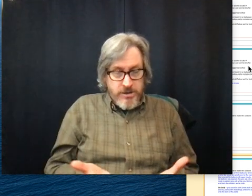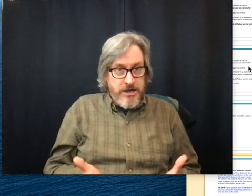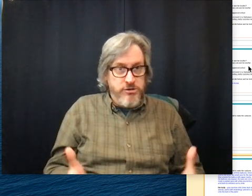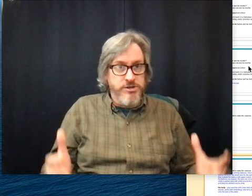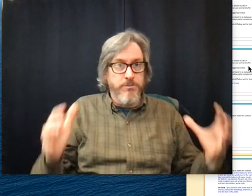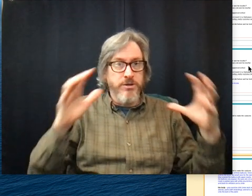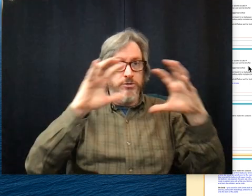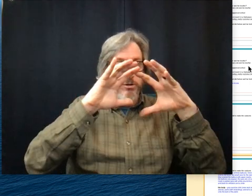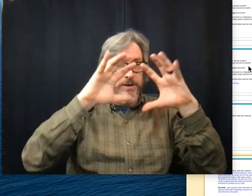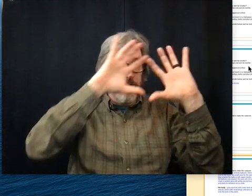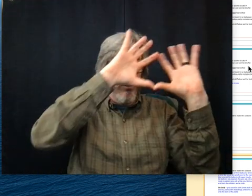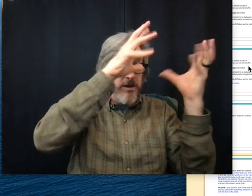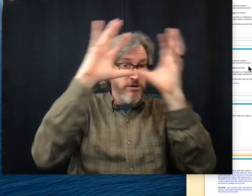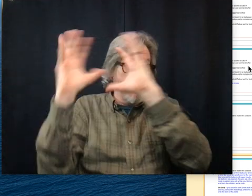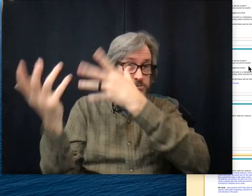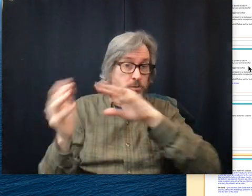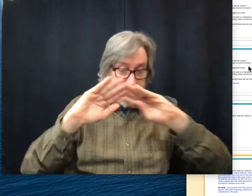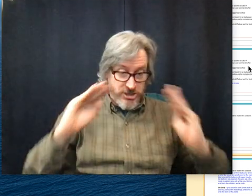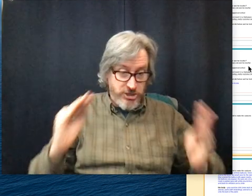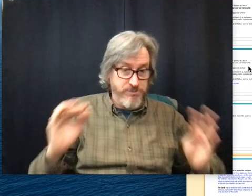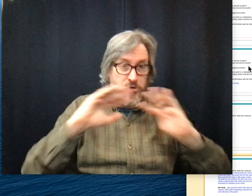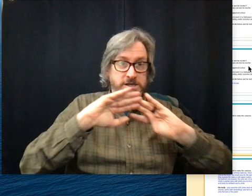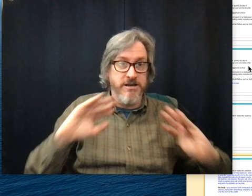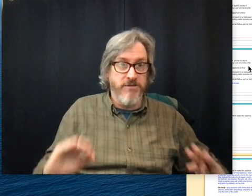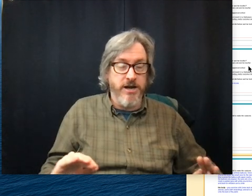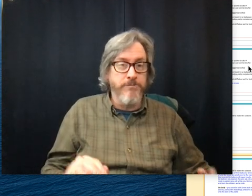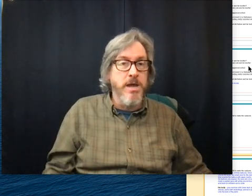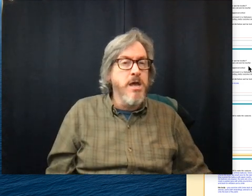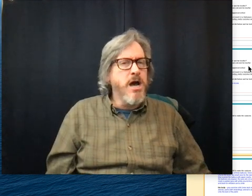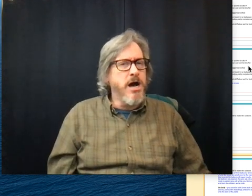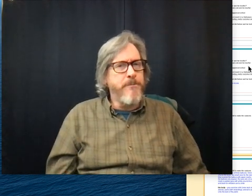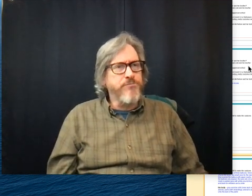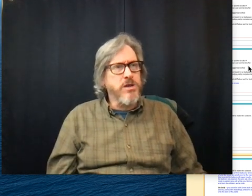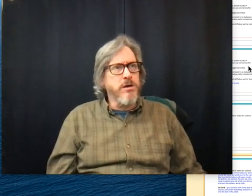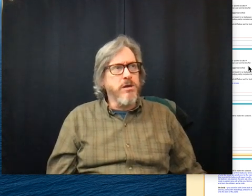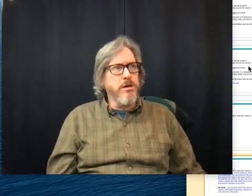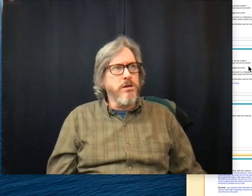with, here's the balloon, the big balloon and the two small ones, and she's putting stuff on it.